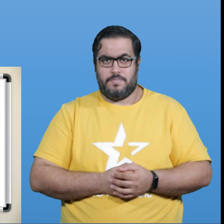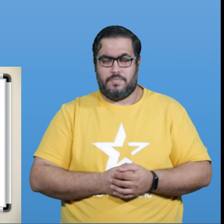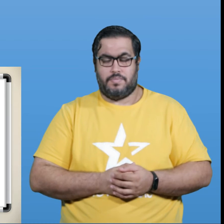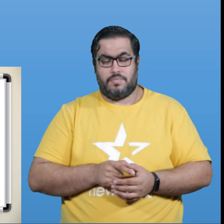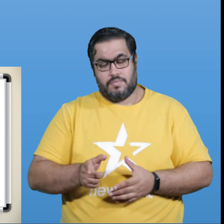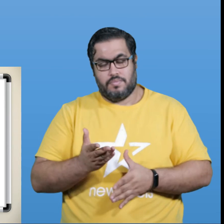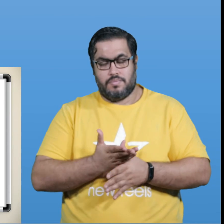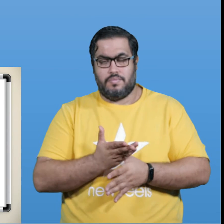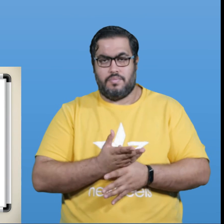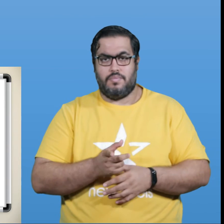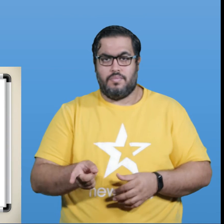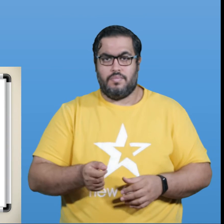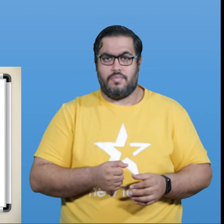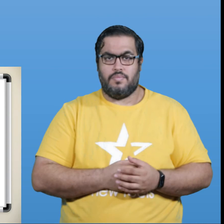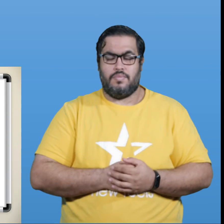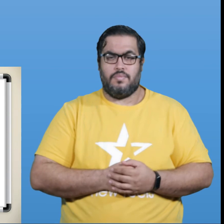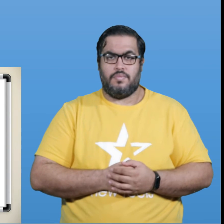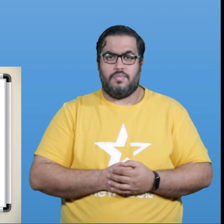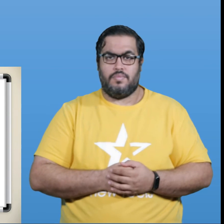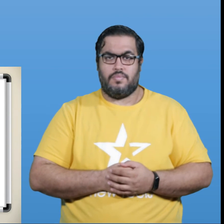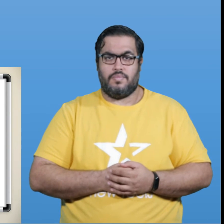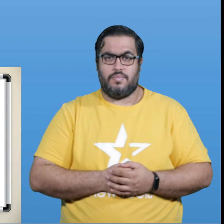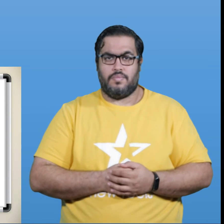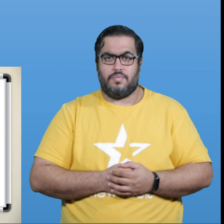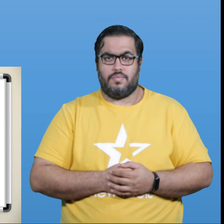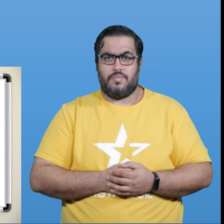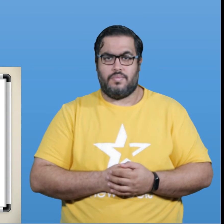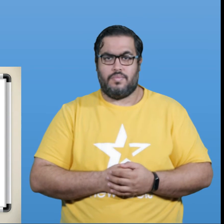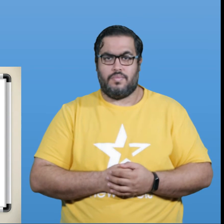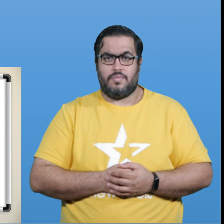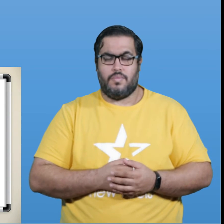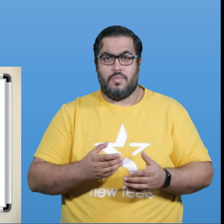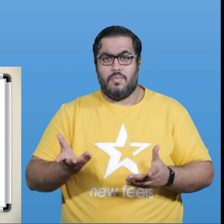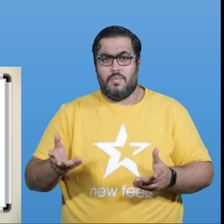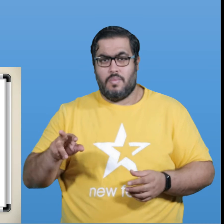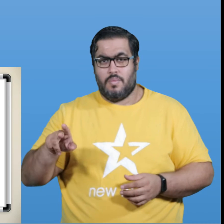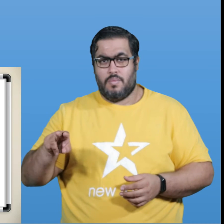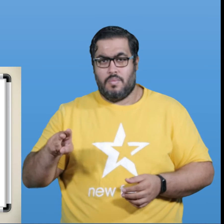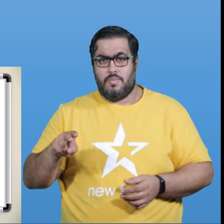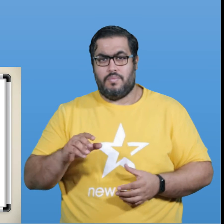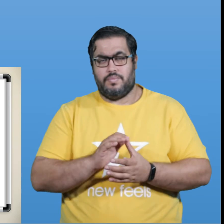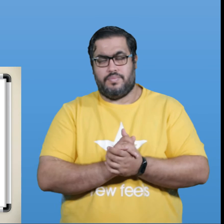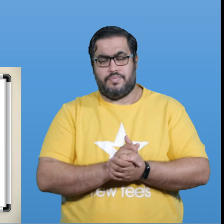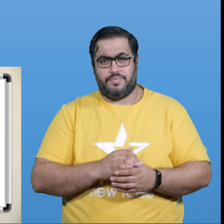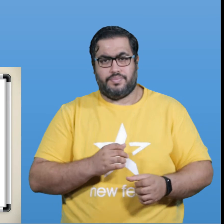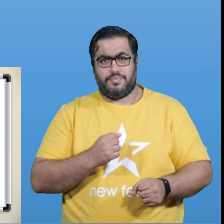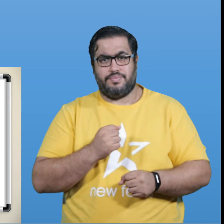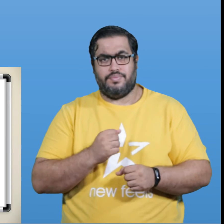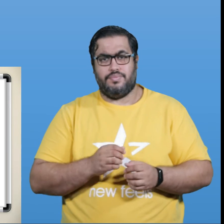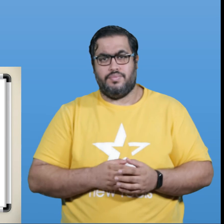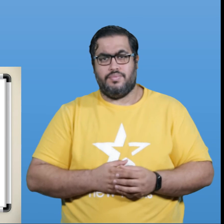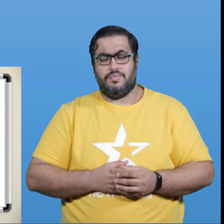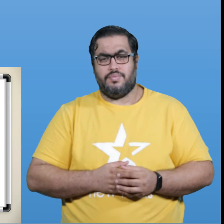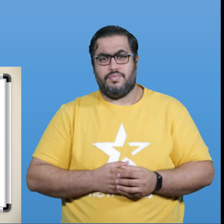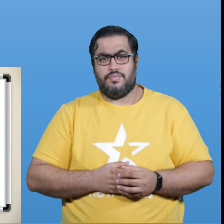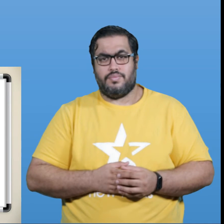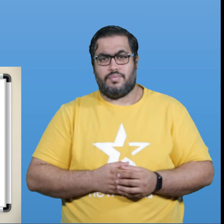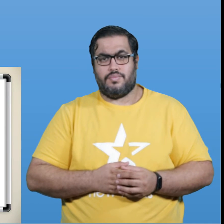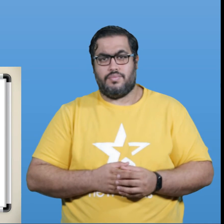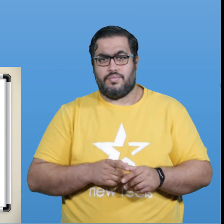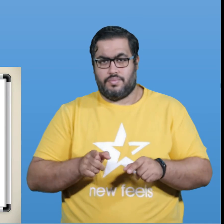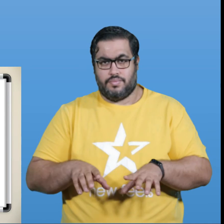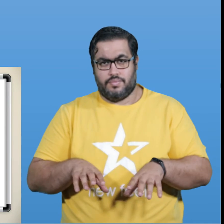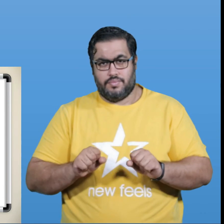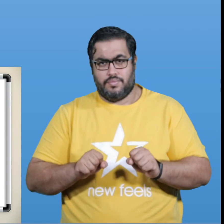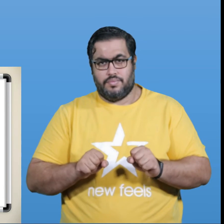reasons why friends and relatives prepare or organize the baby shower. That's it for the reading comprehension,